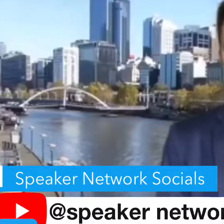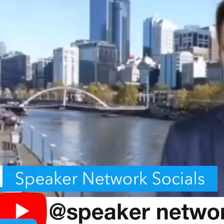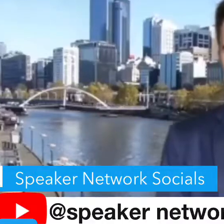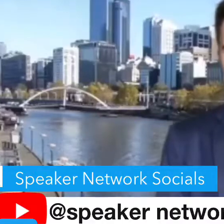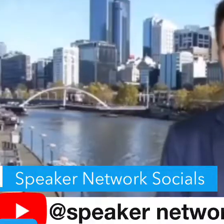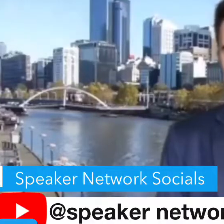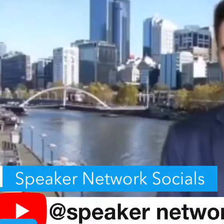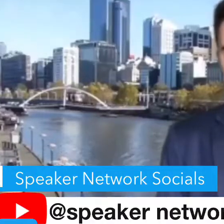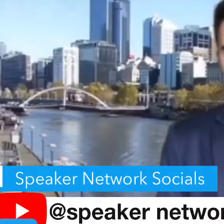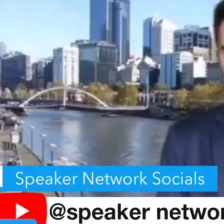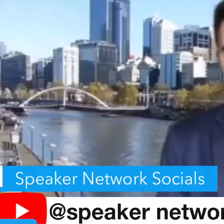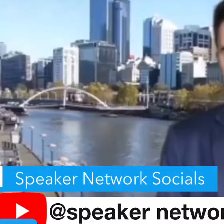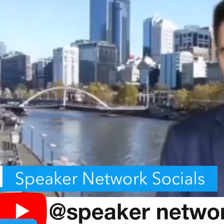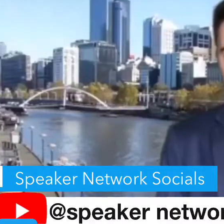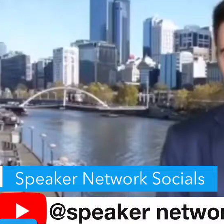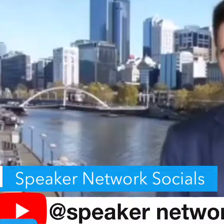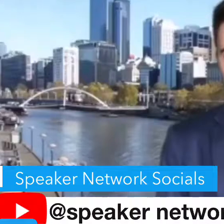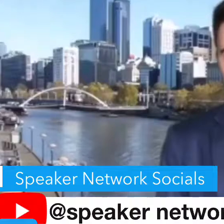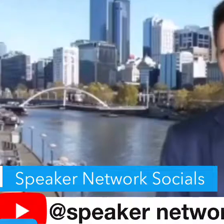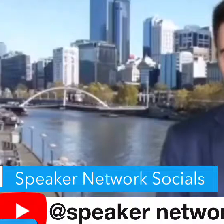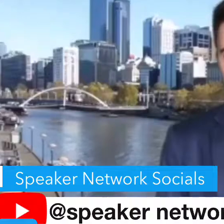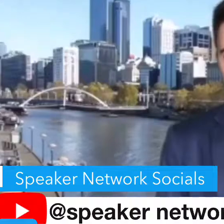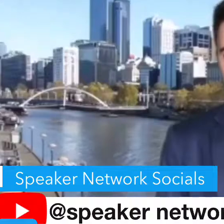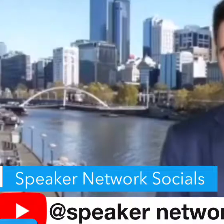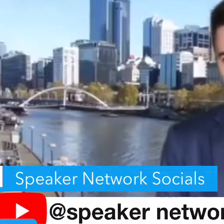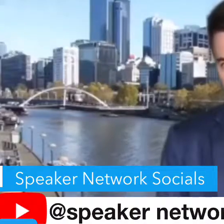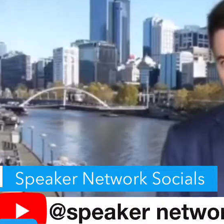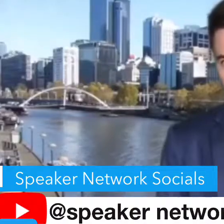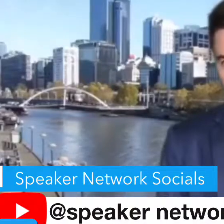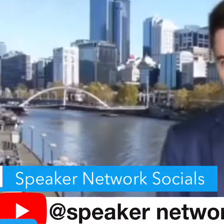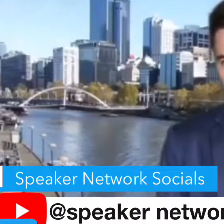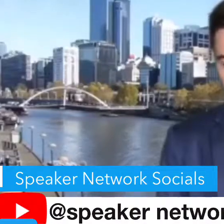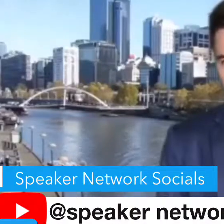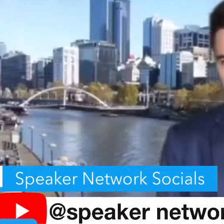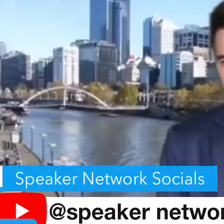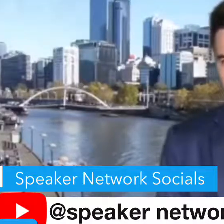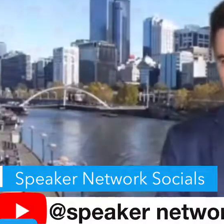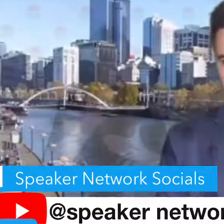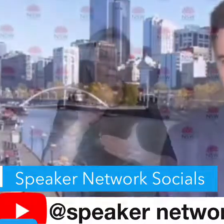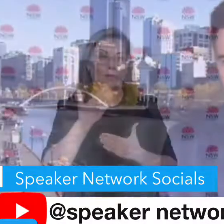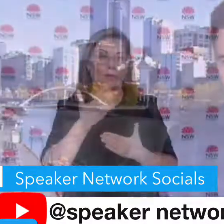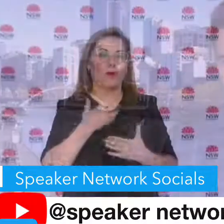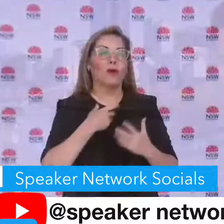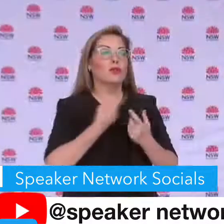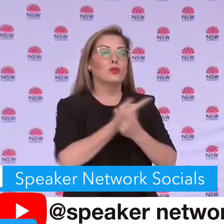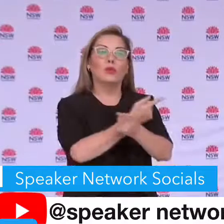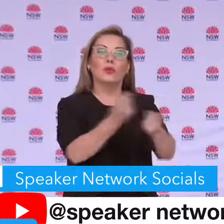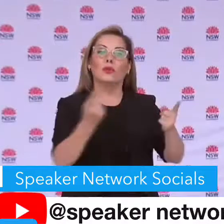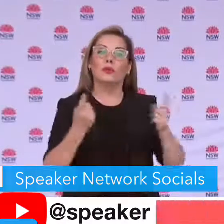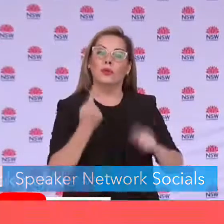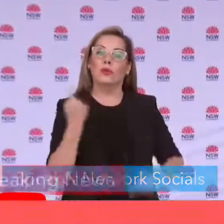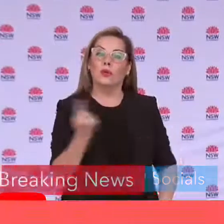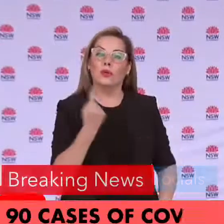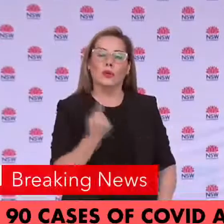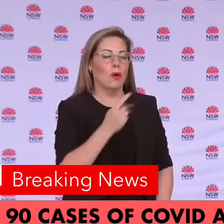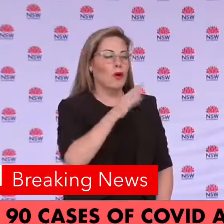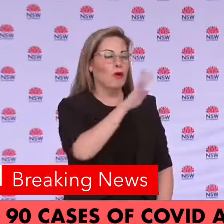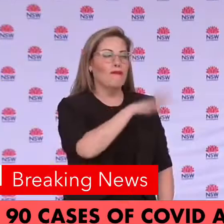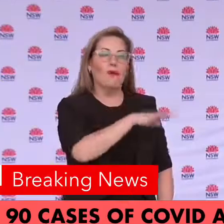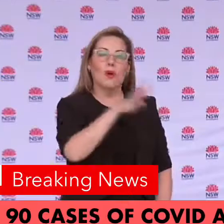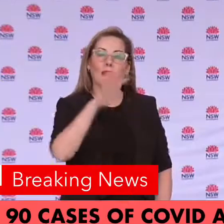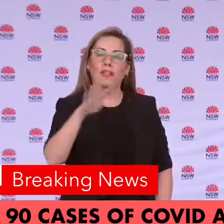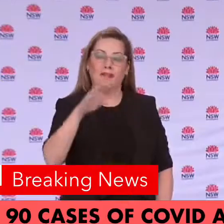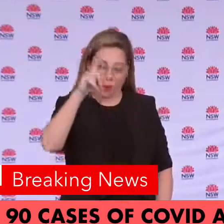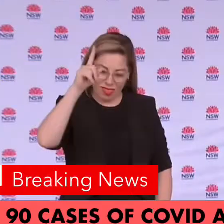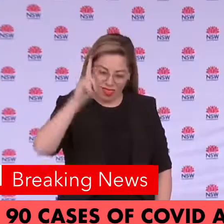on the COVID-19 cluster on Sydney's northern beaches. Let's listen in. Testing yesterday in New South Wales. That is